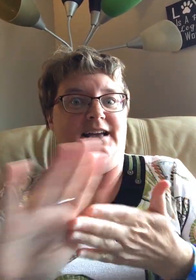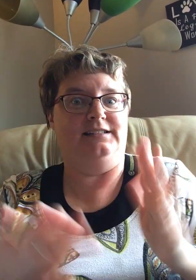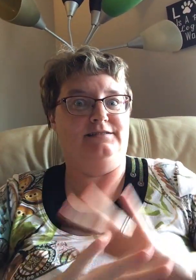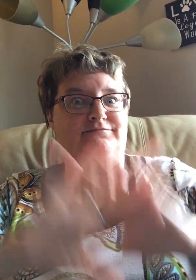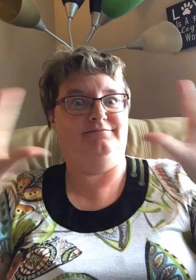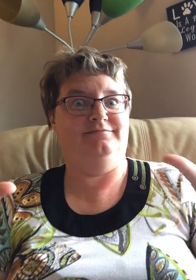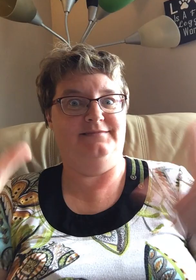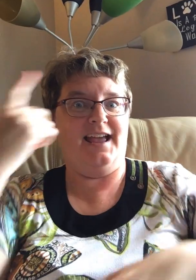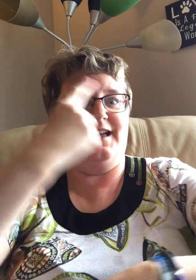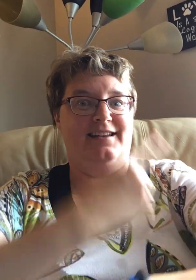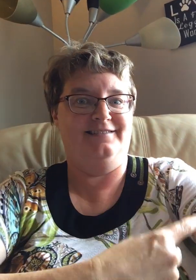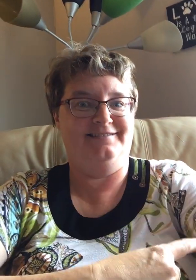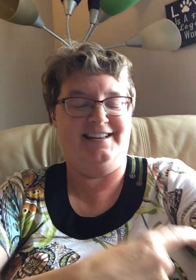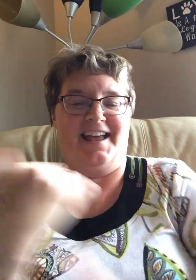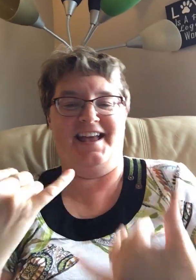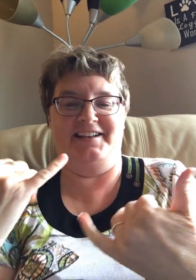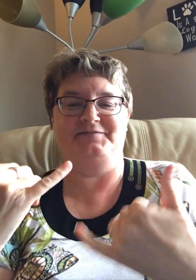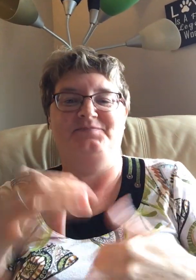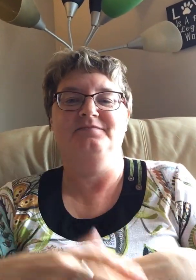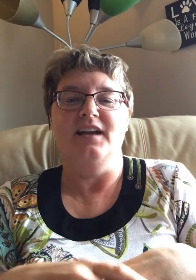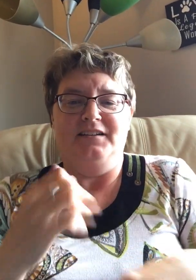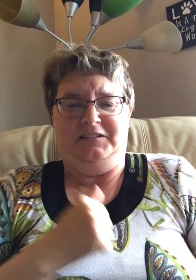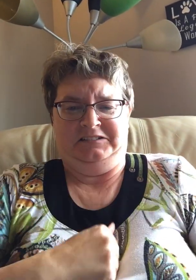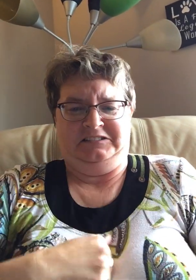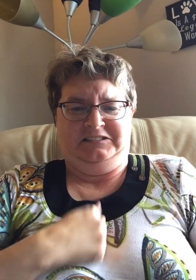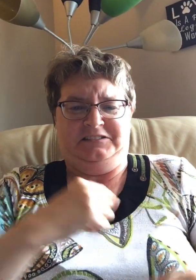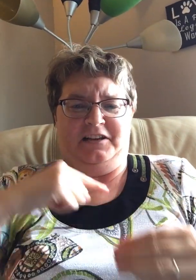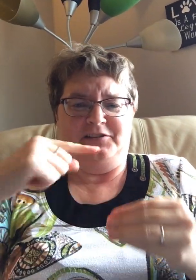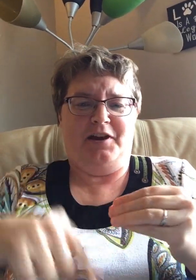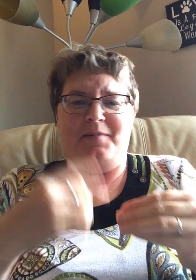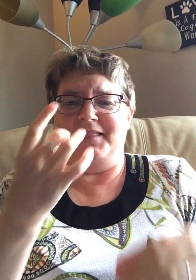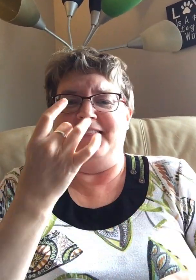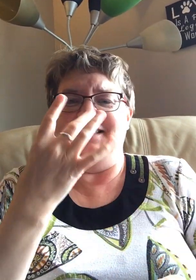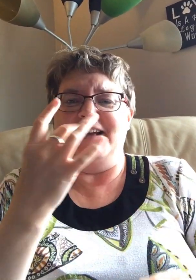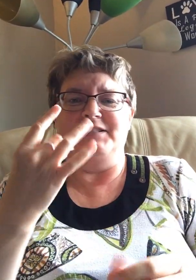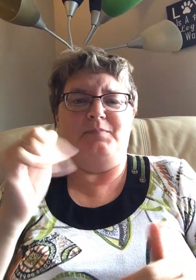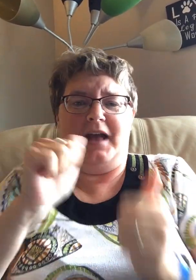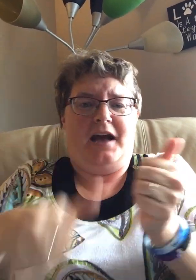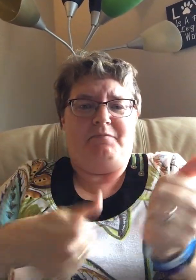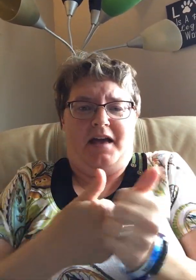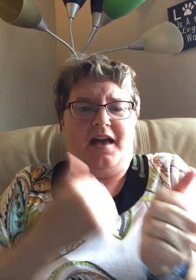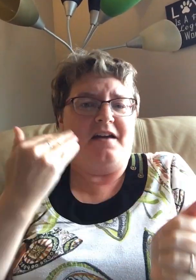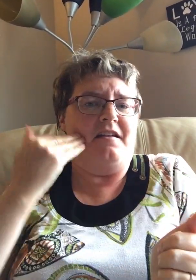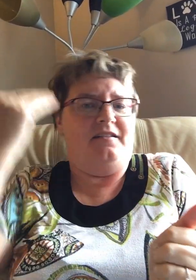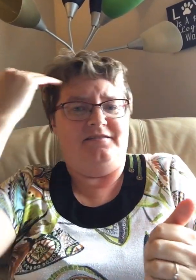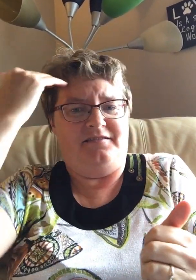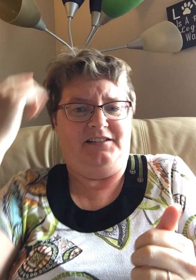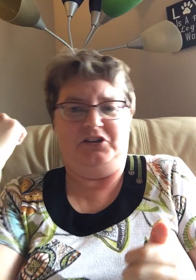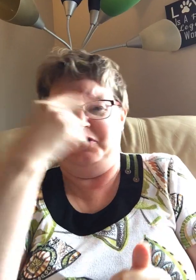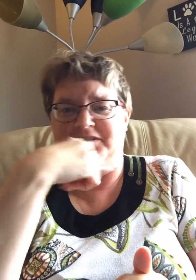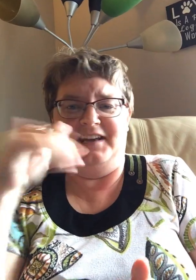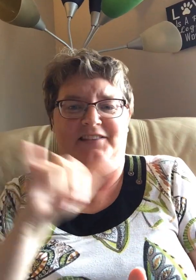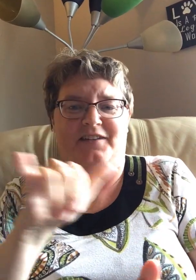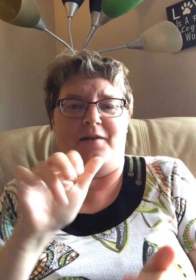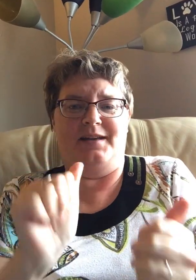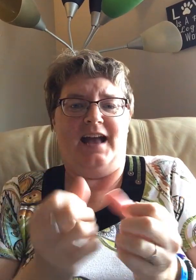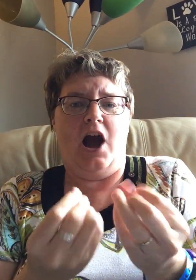nice day today. Sorry about the lights behind my head. It looks like they're coming out